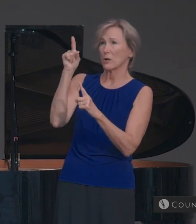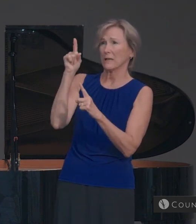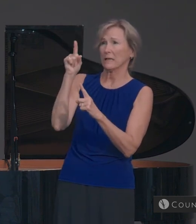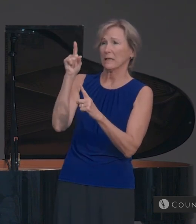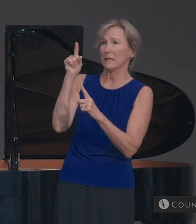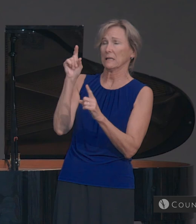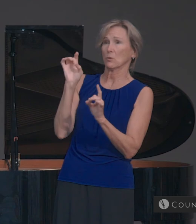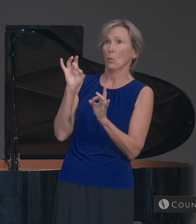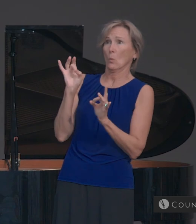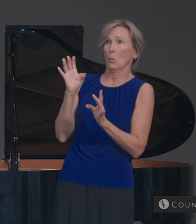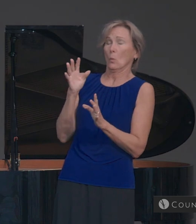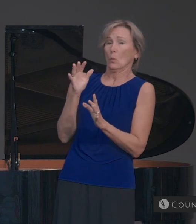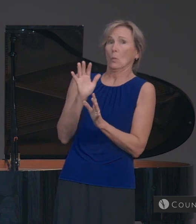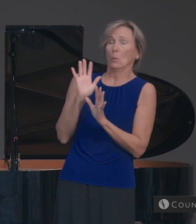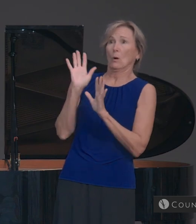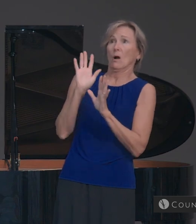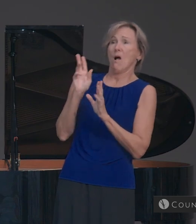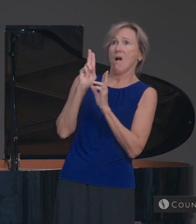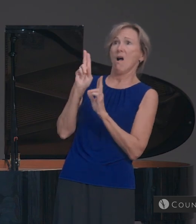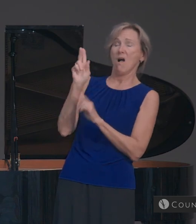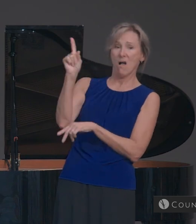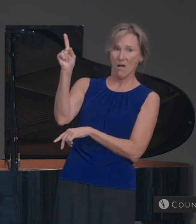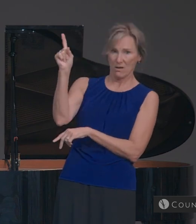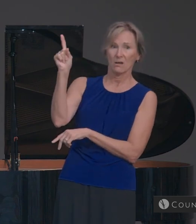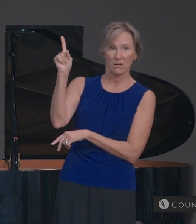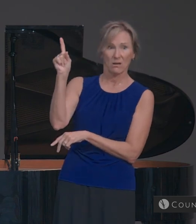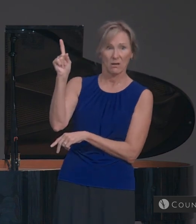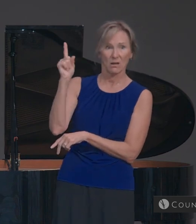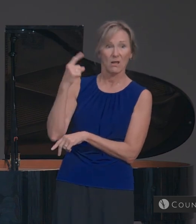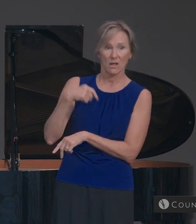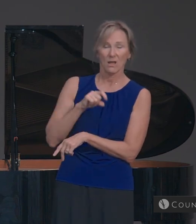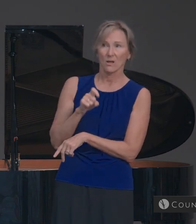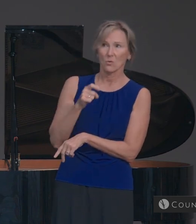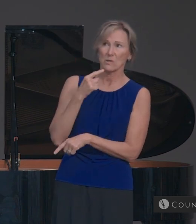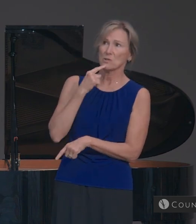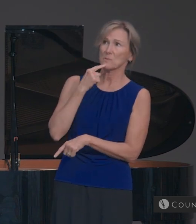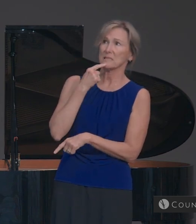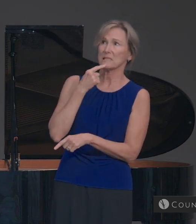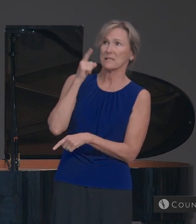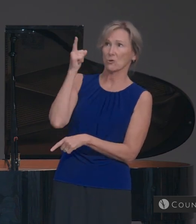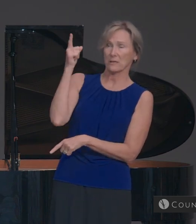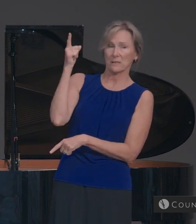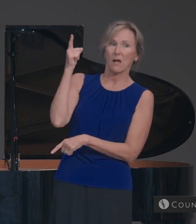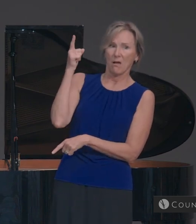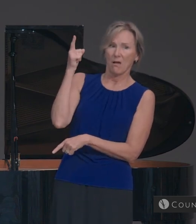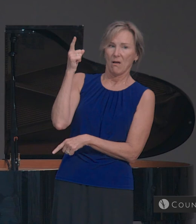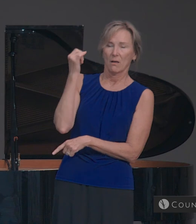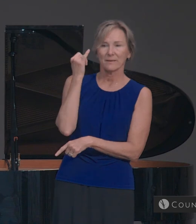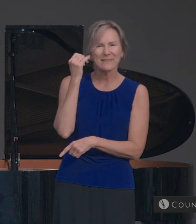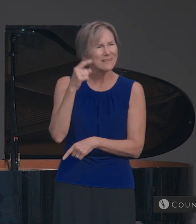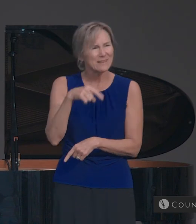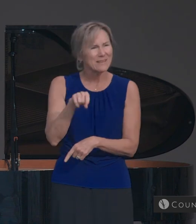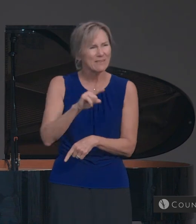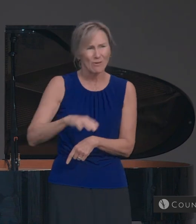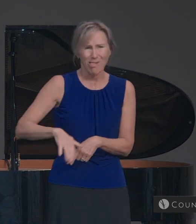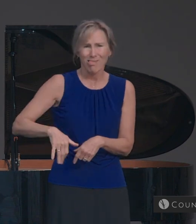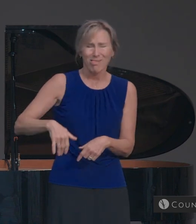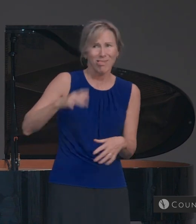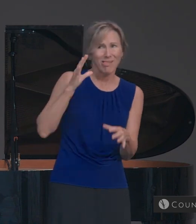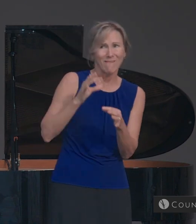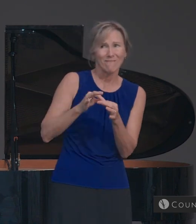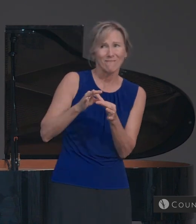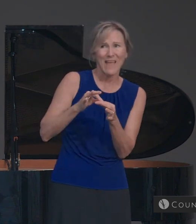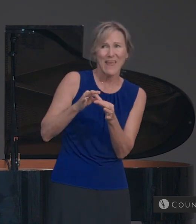He is to be taken seriously. He is to be taken seriously. And if you've never responded to him in faith, you need to know this, that